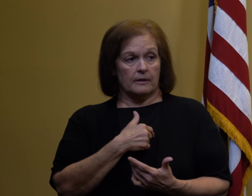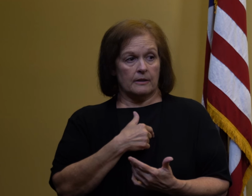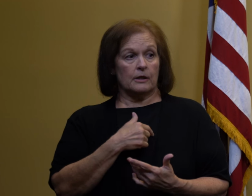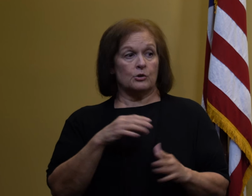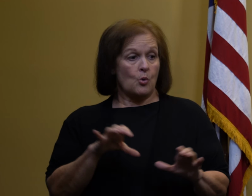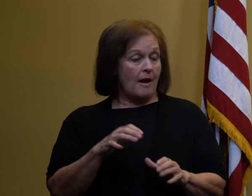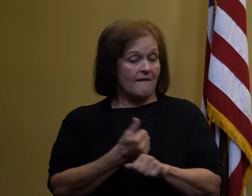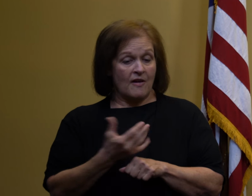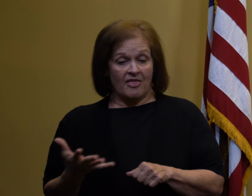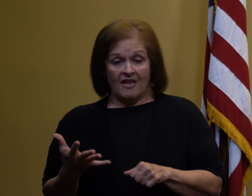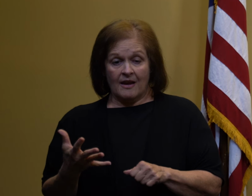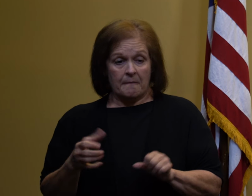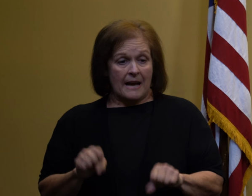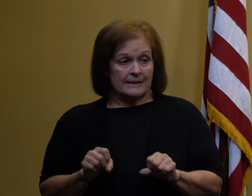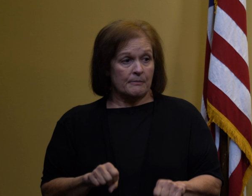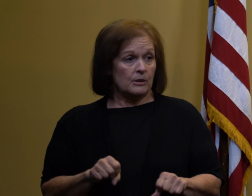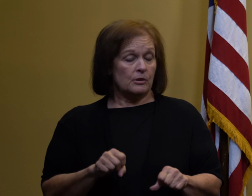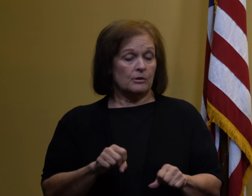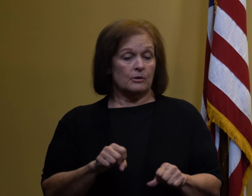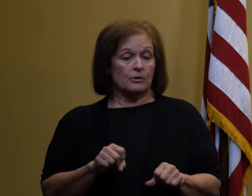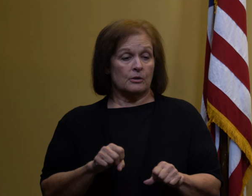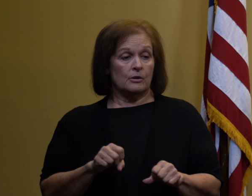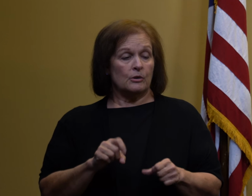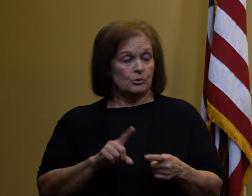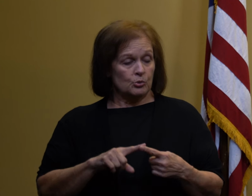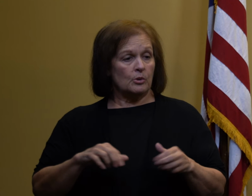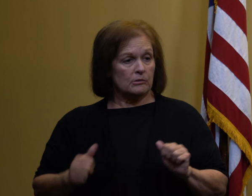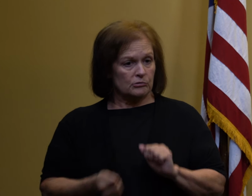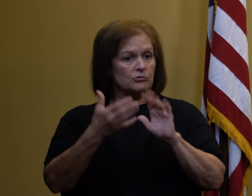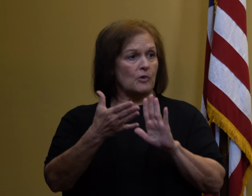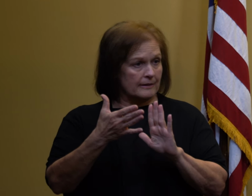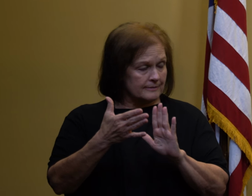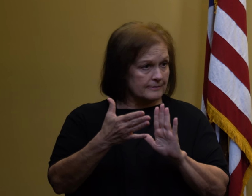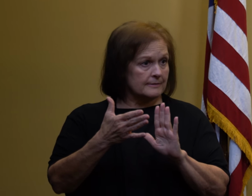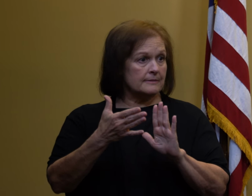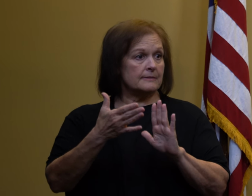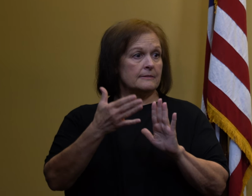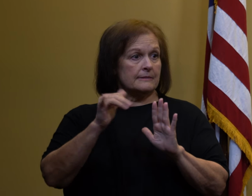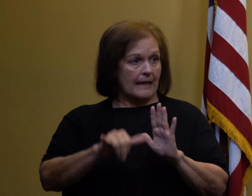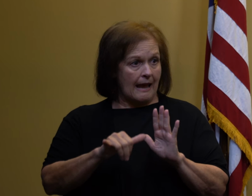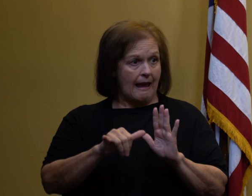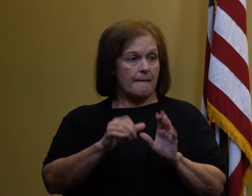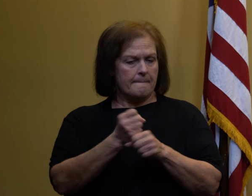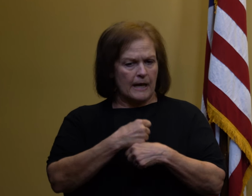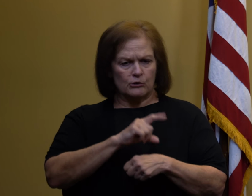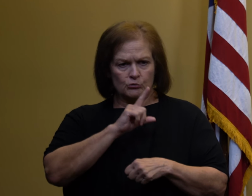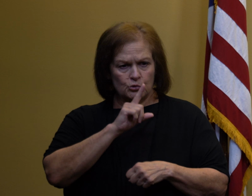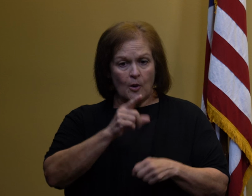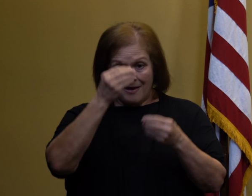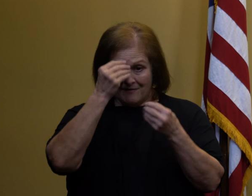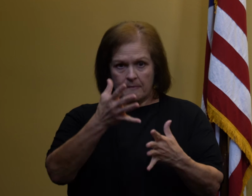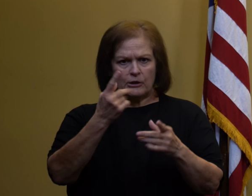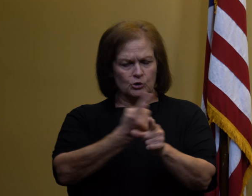are doing everything possible to not only address the data collection, making sure that we have accuracy there, but